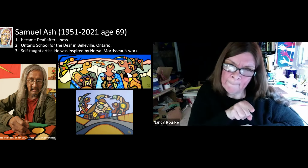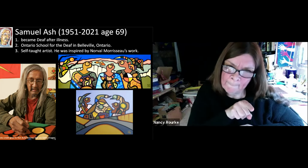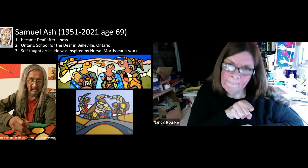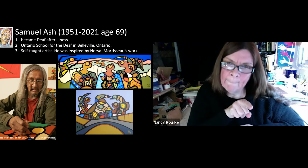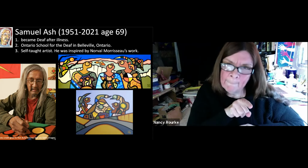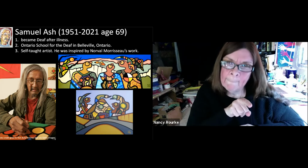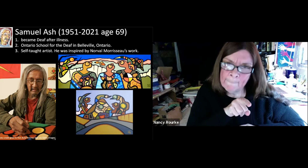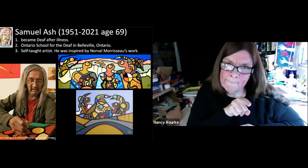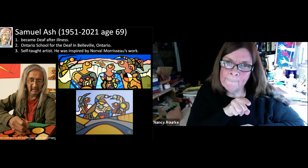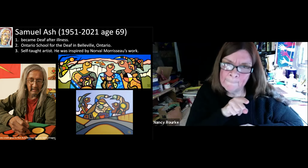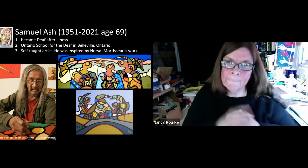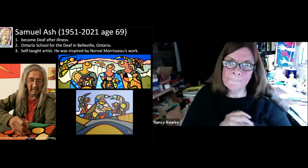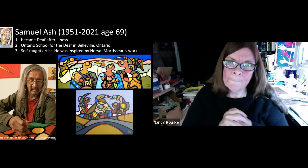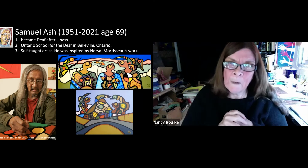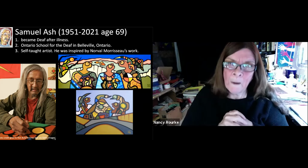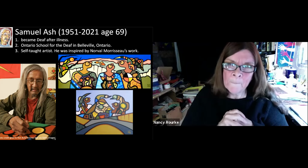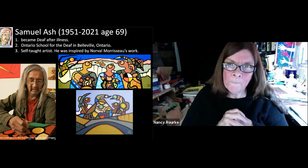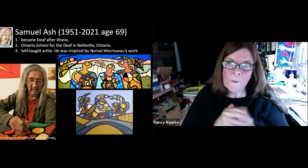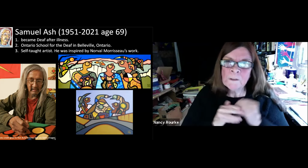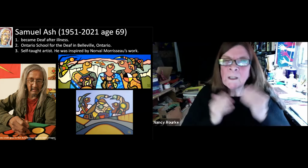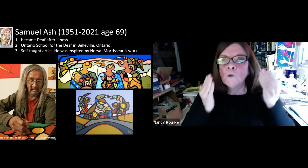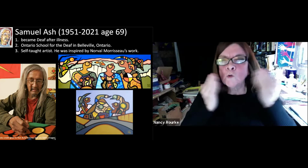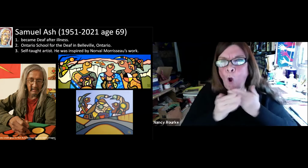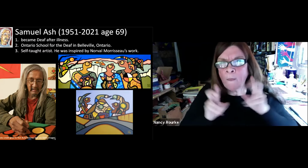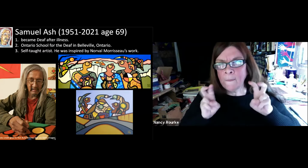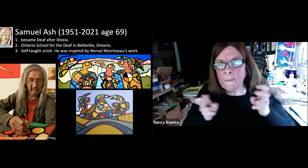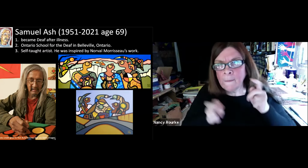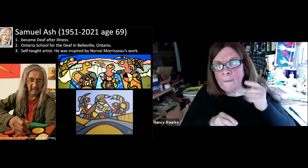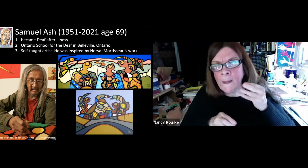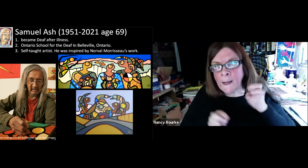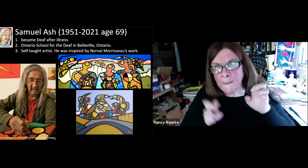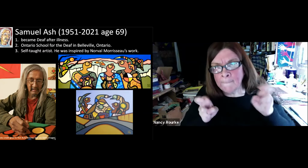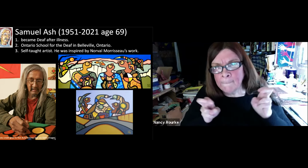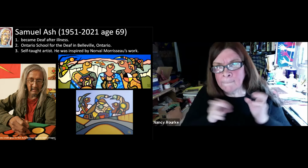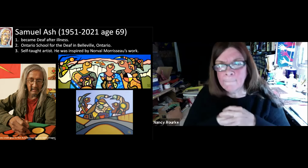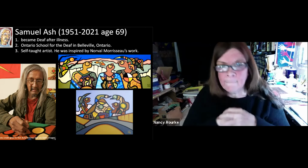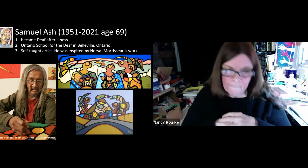And those paintings. Actually served. As a comforting tool to him.